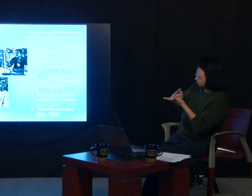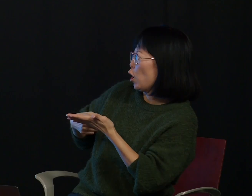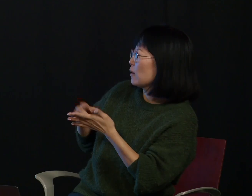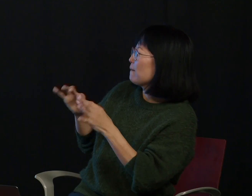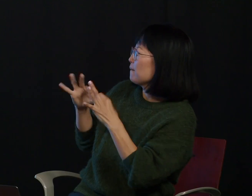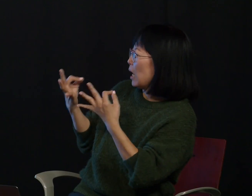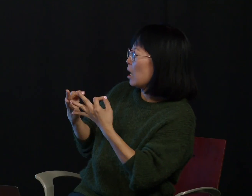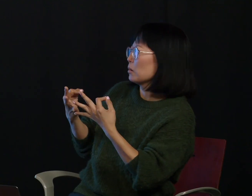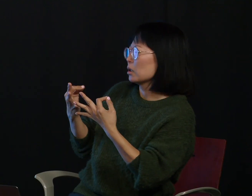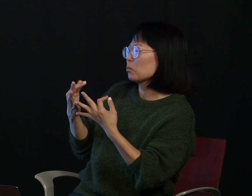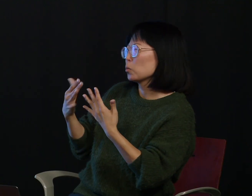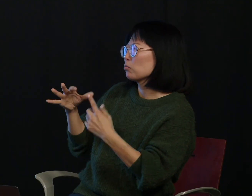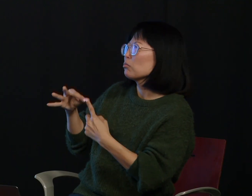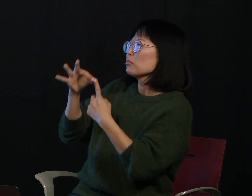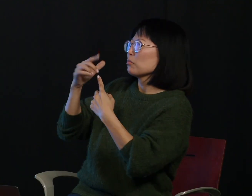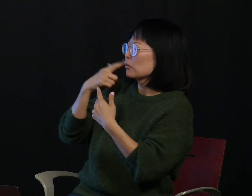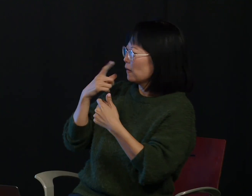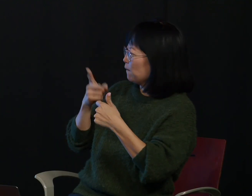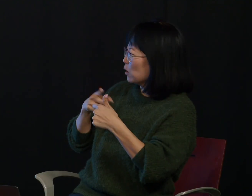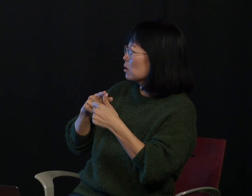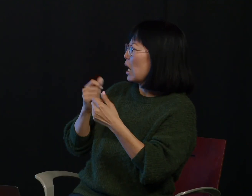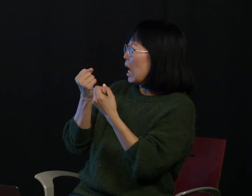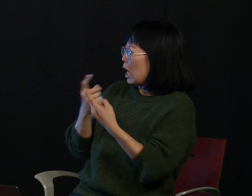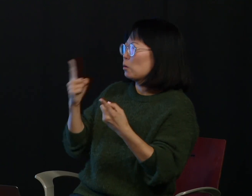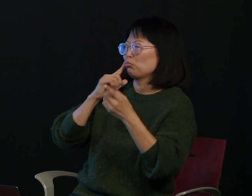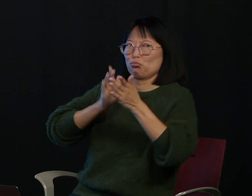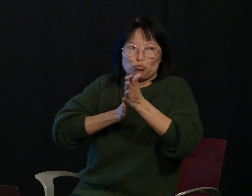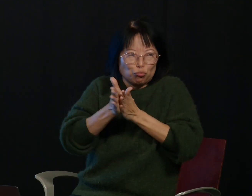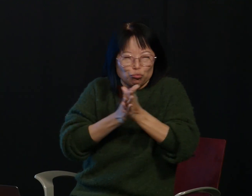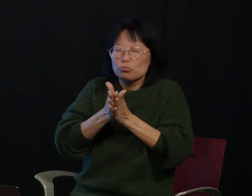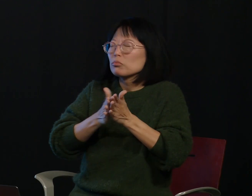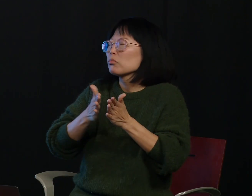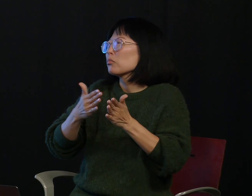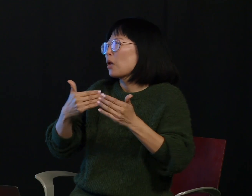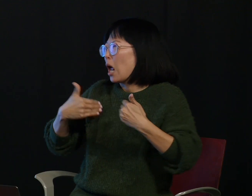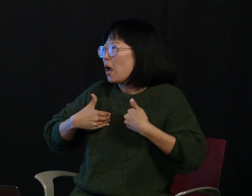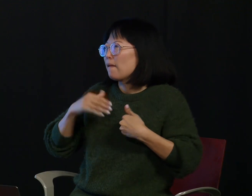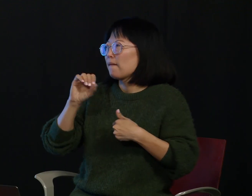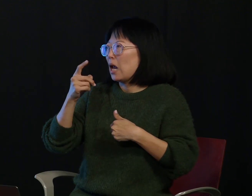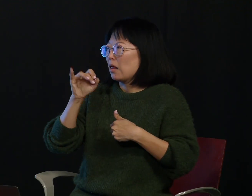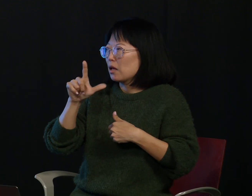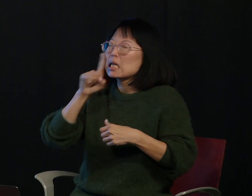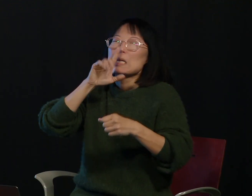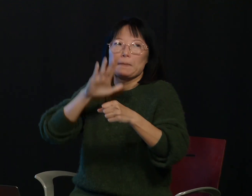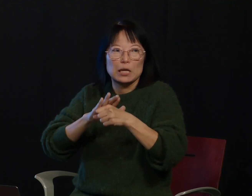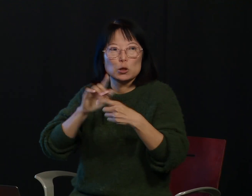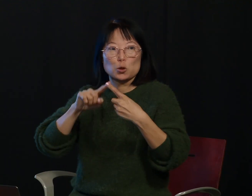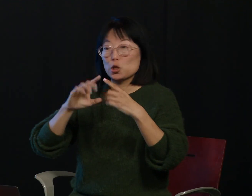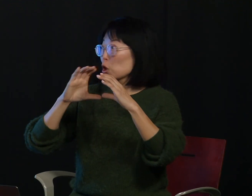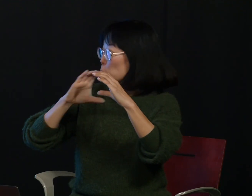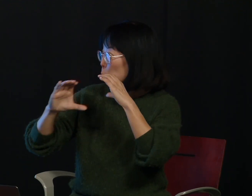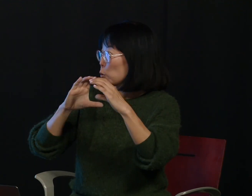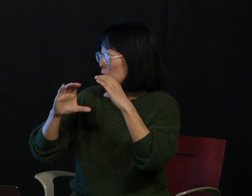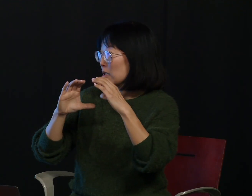I would argue that the family is very unique because everyone is motivated to have a commitment